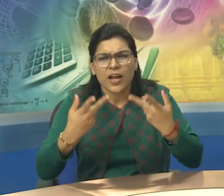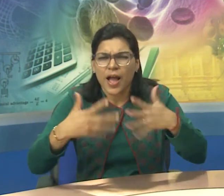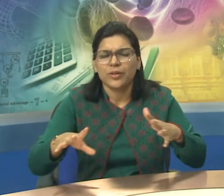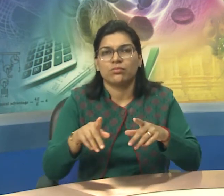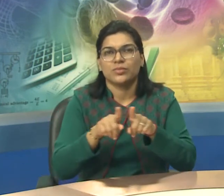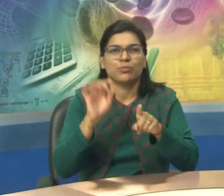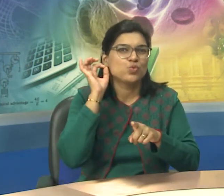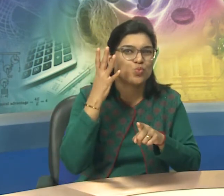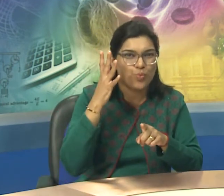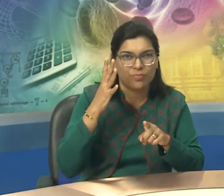competitions,